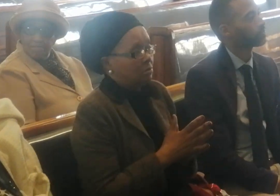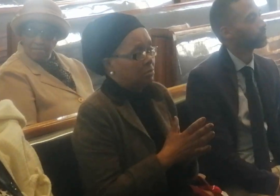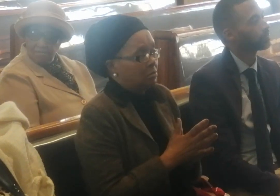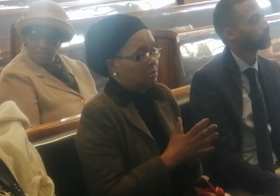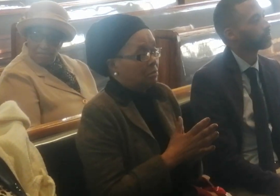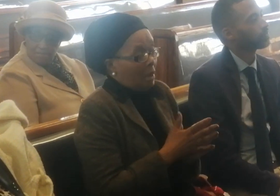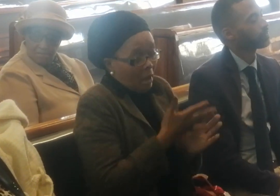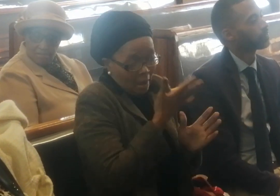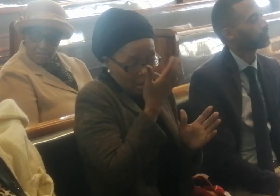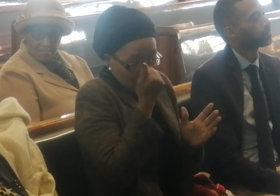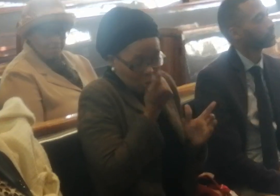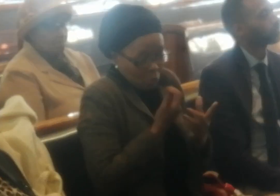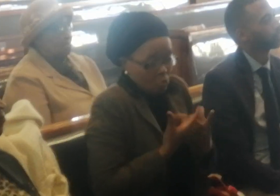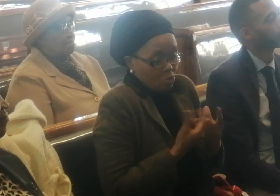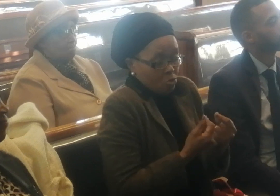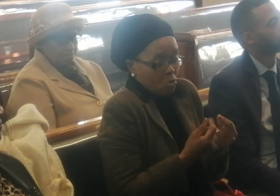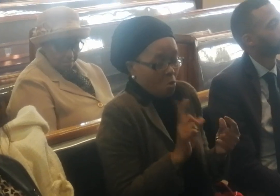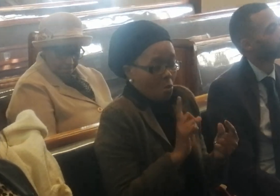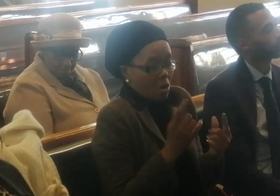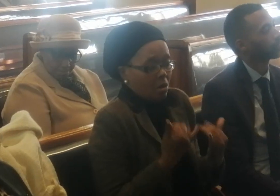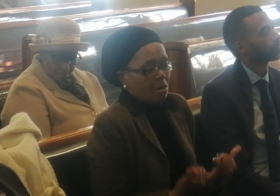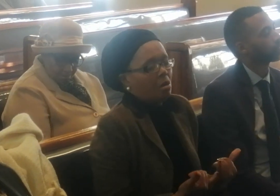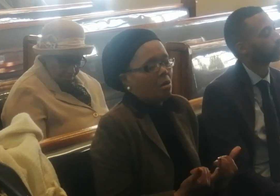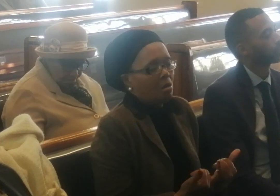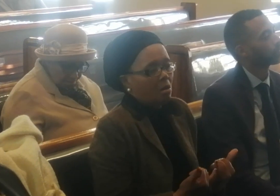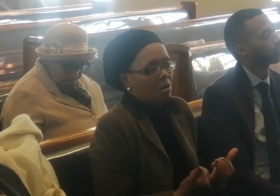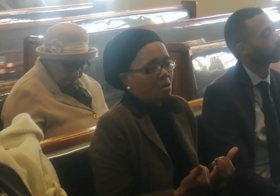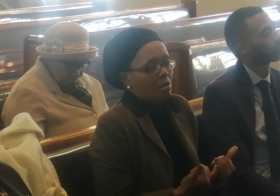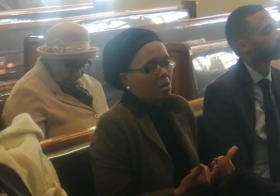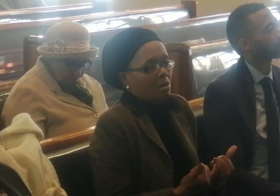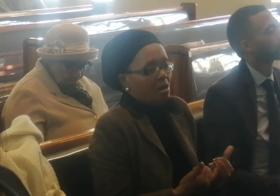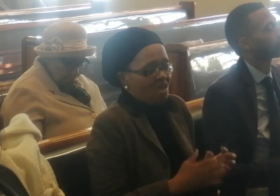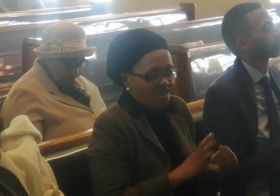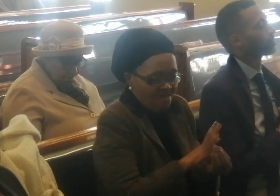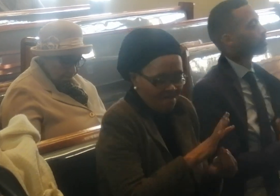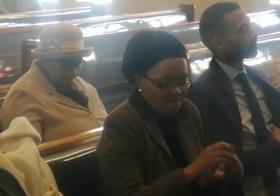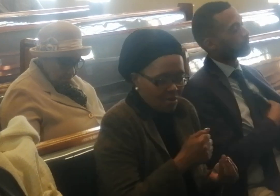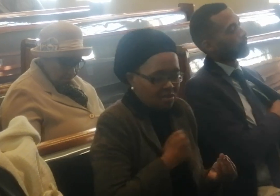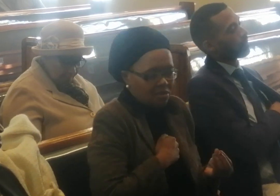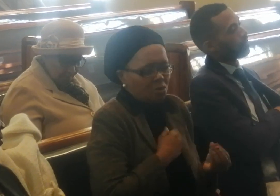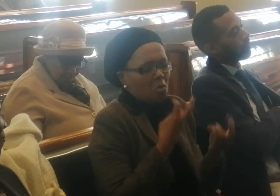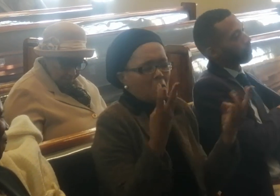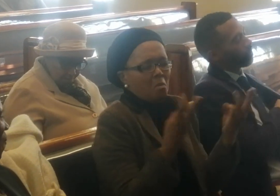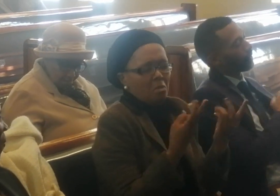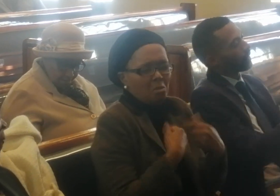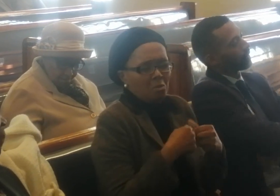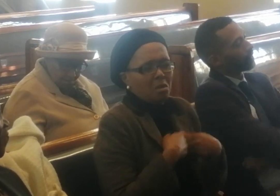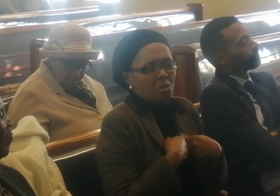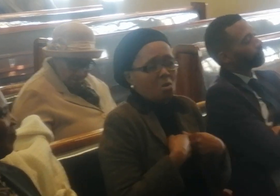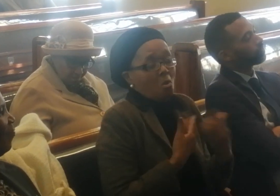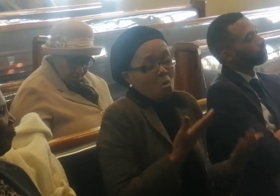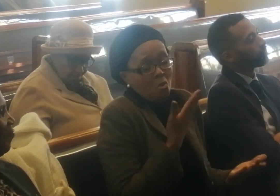I don't know what we do today with our relatives and our people who may be directly